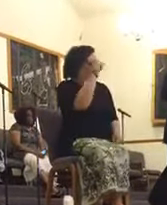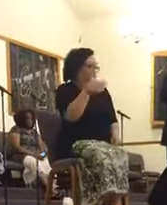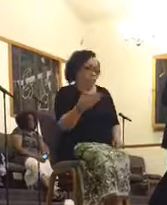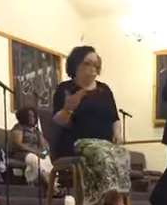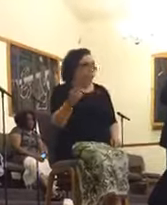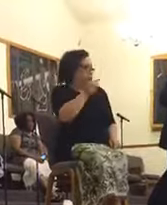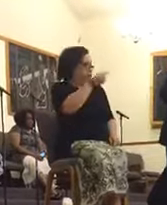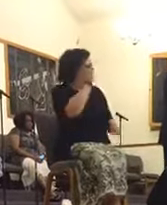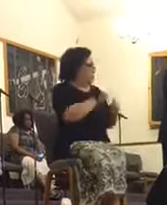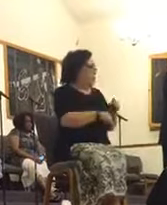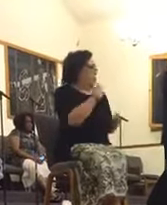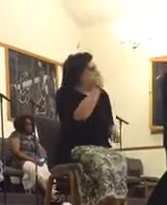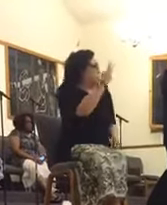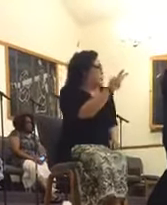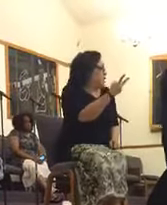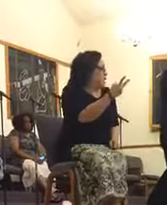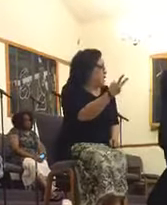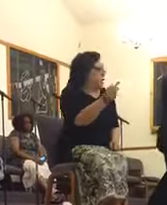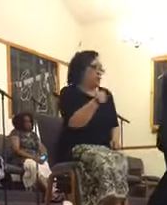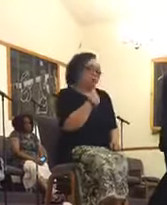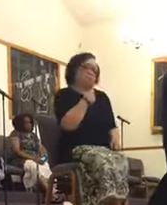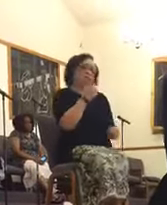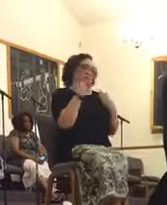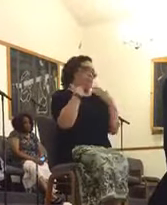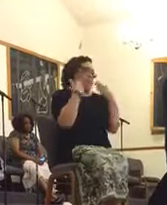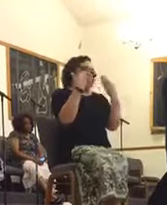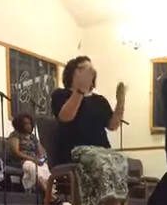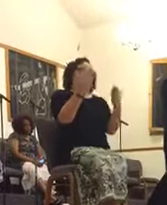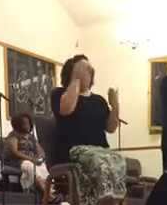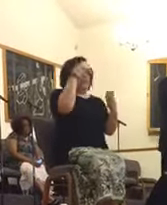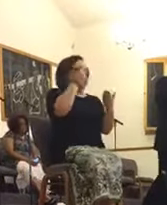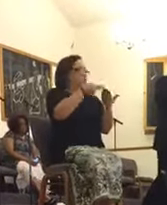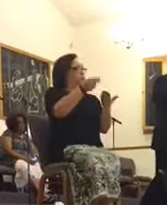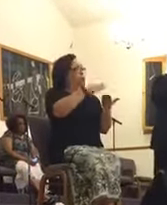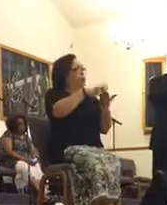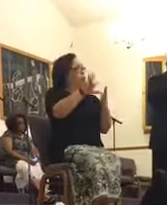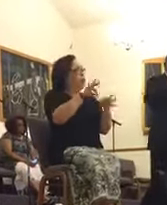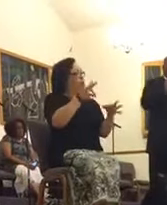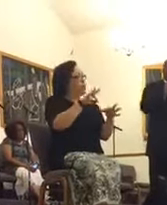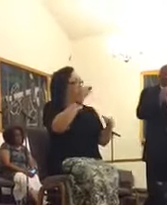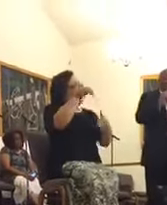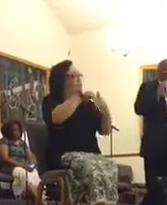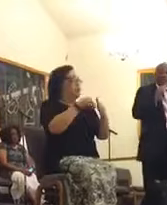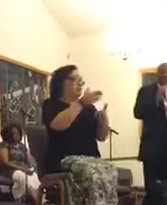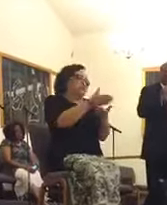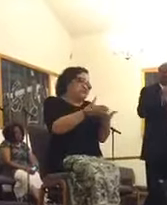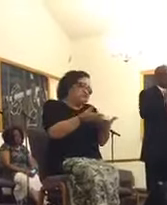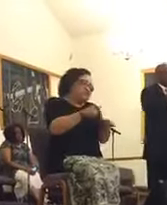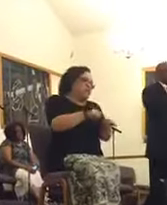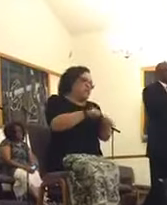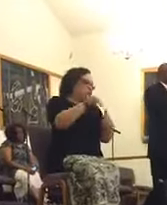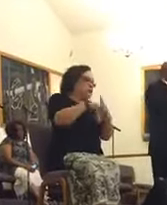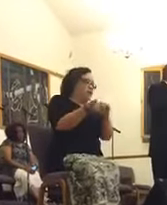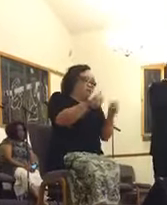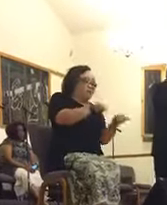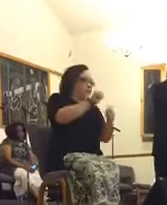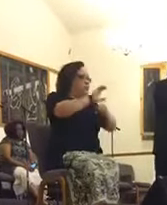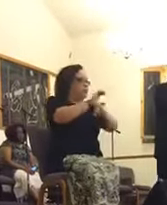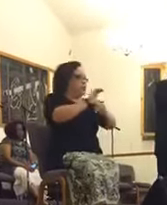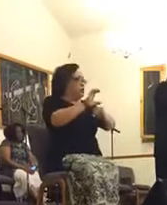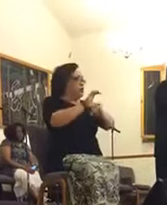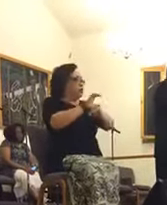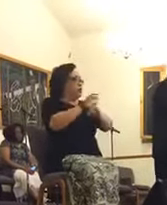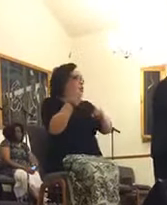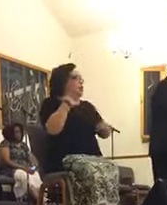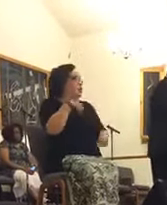Holy Ghost. I know sometimes in the Baptist church we don't want to talk about the Holy Ghost. Yeah. But I'm here to tell you we